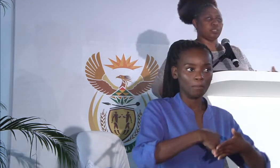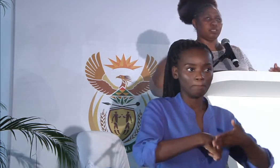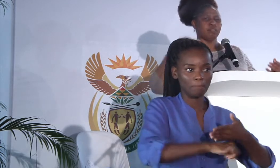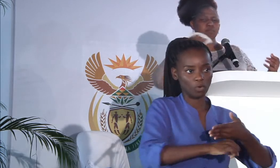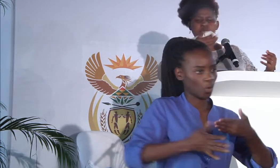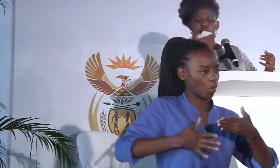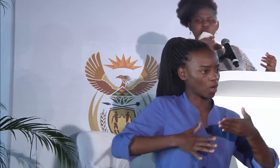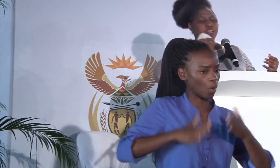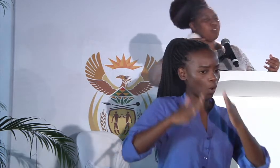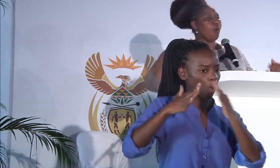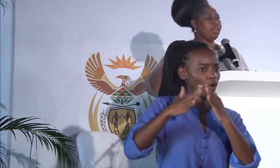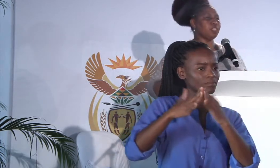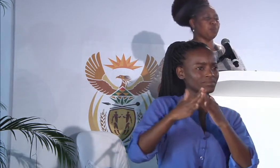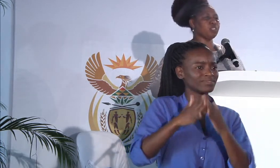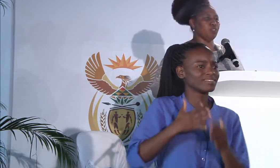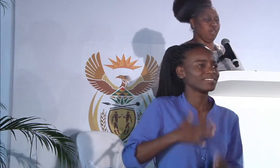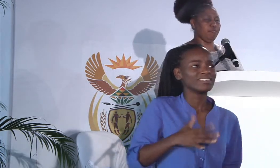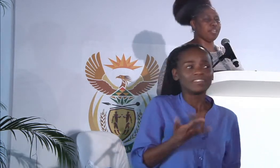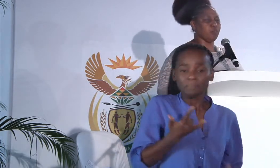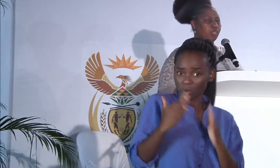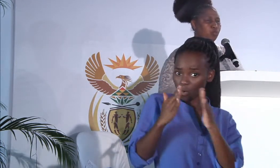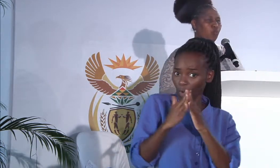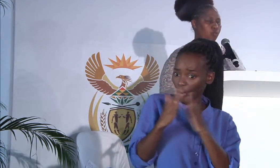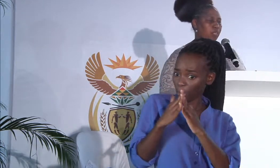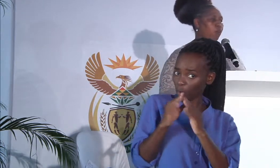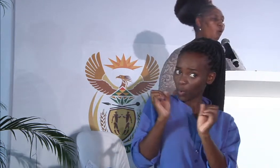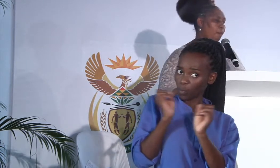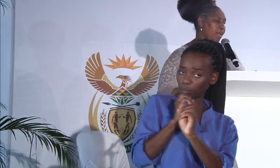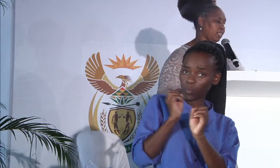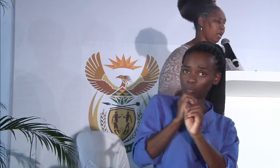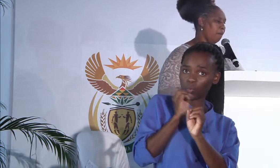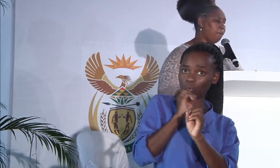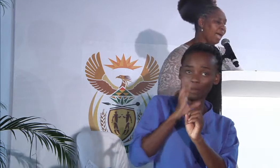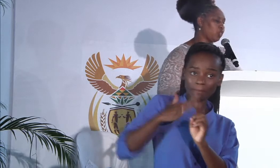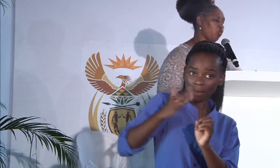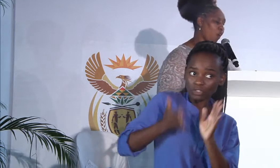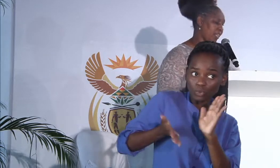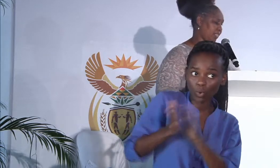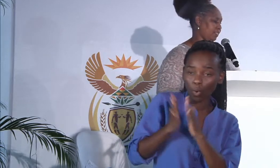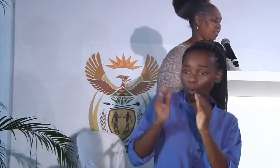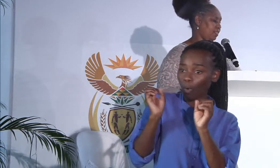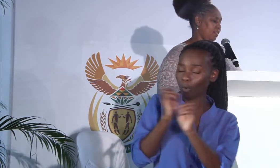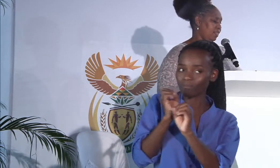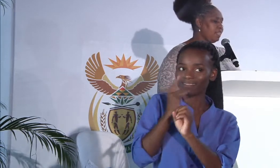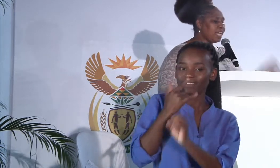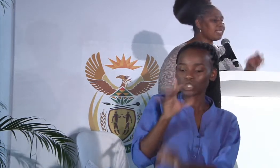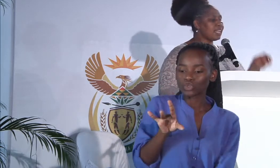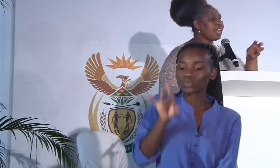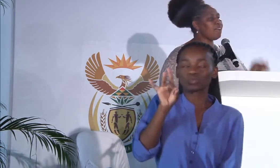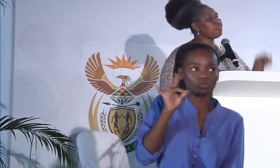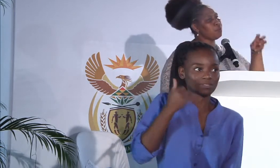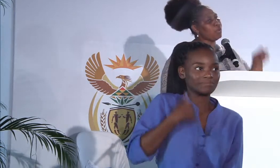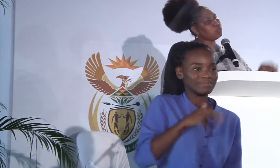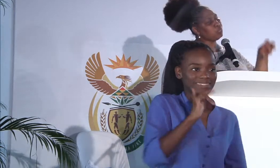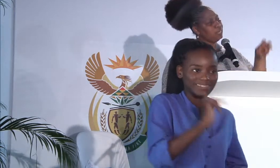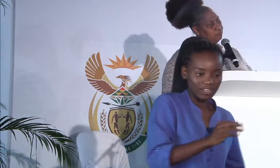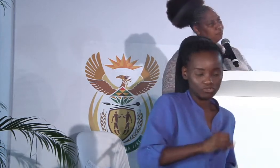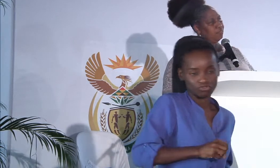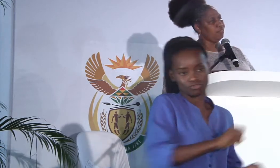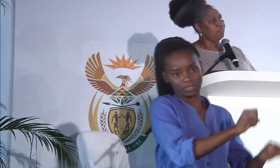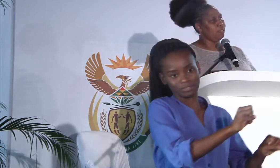house. They're not homeless because they don't have anywhere to go. They're homeless by choice. And that's the life they want to